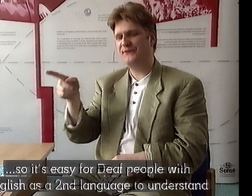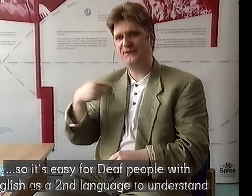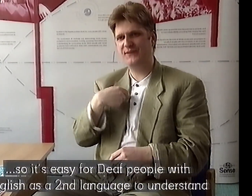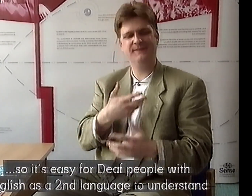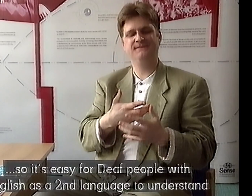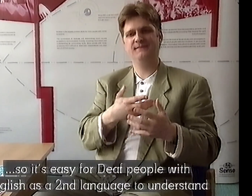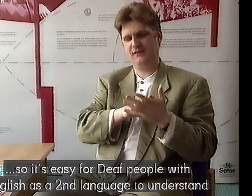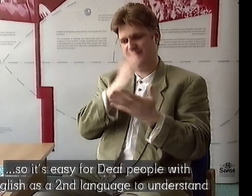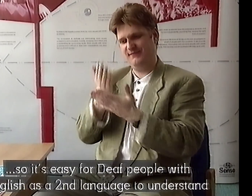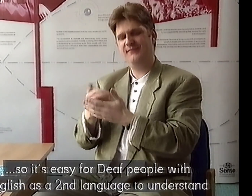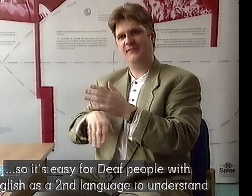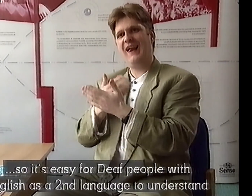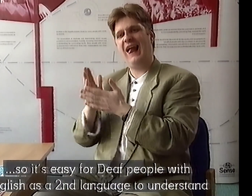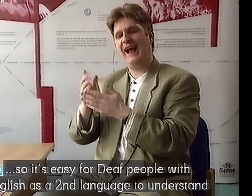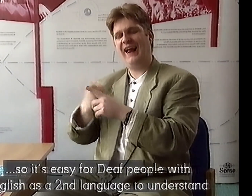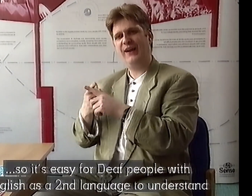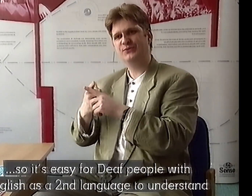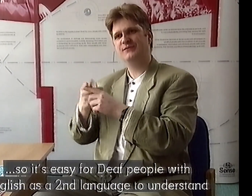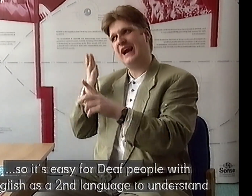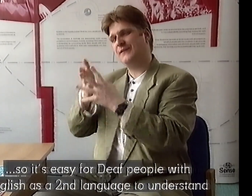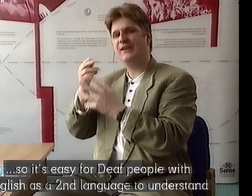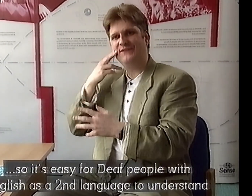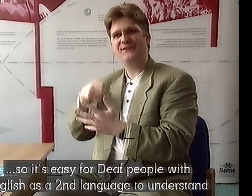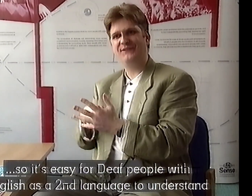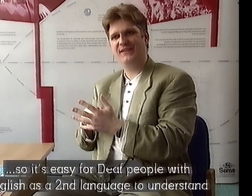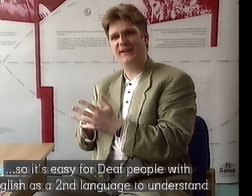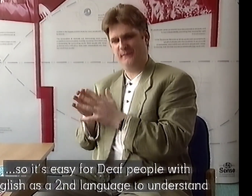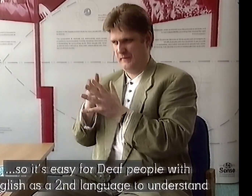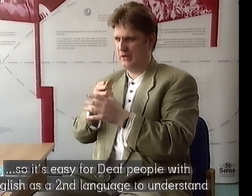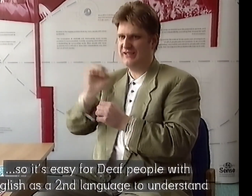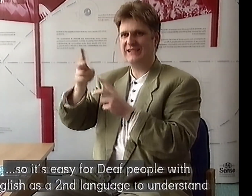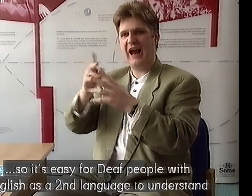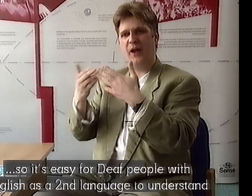easier for those deaf people who have English as a second language to understand.